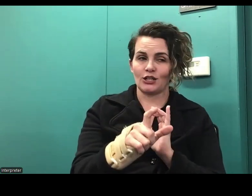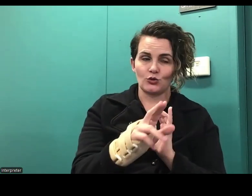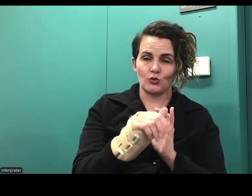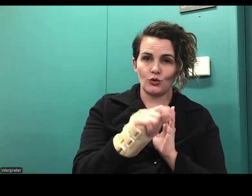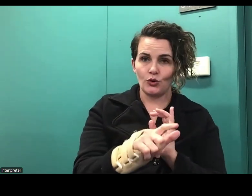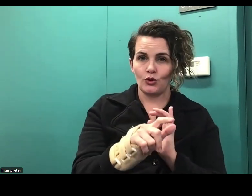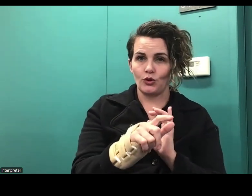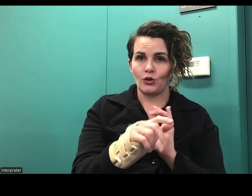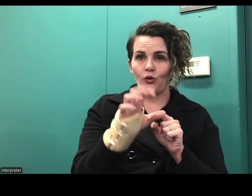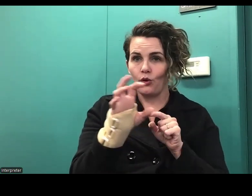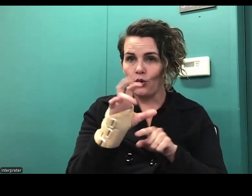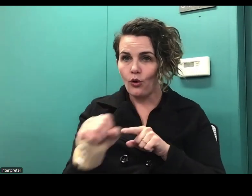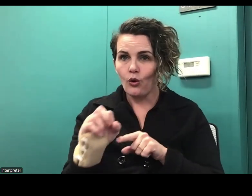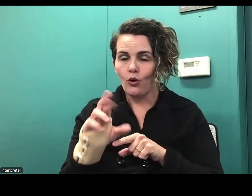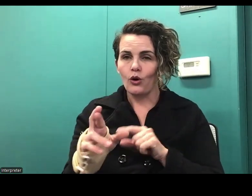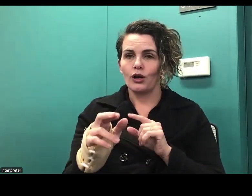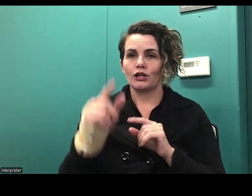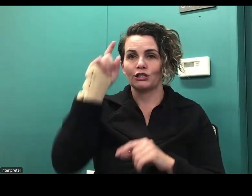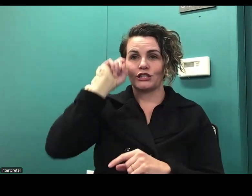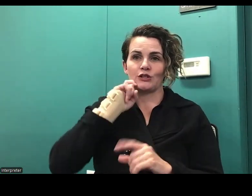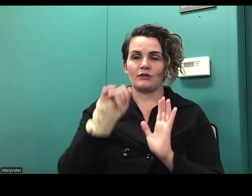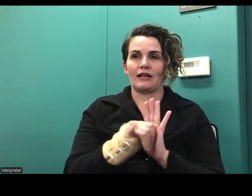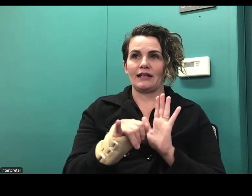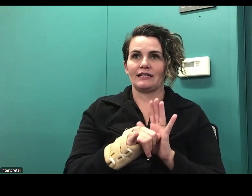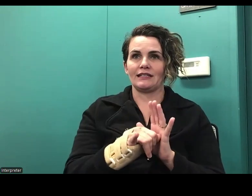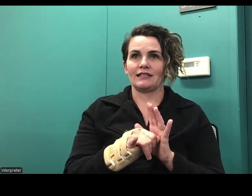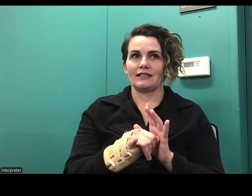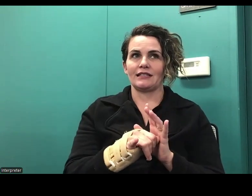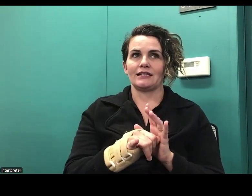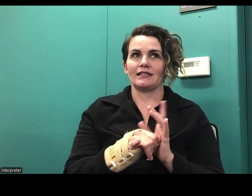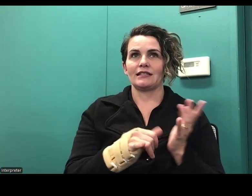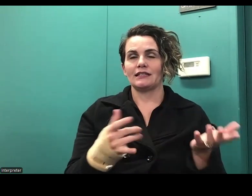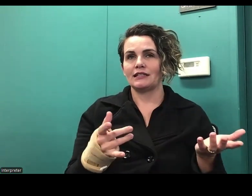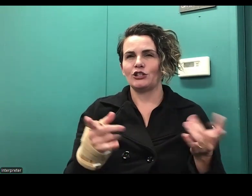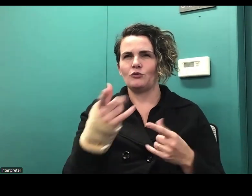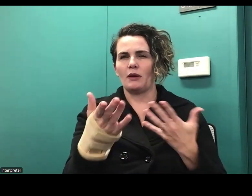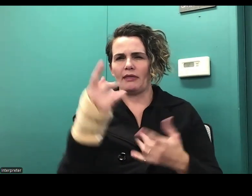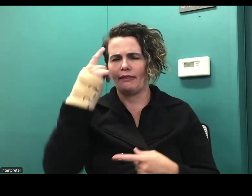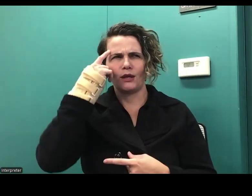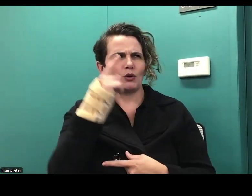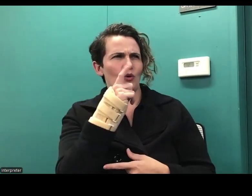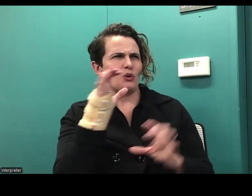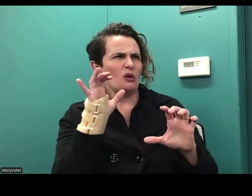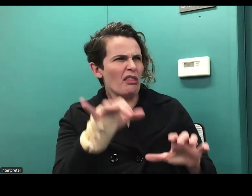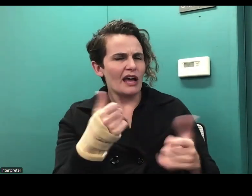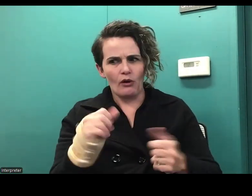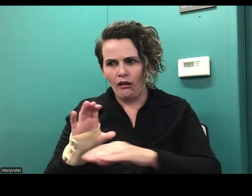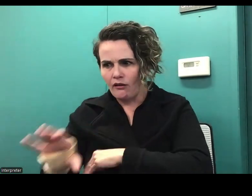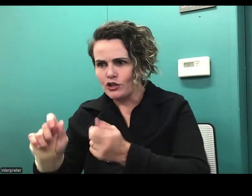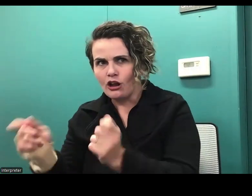face, you're going, what? Who would do that? And I don't think anyone would do that. But there's